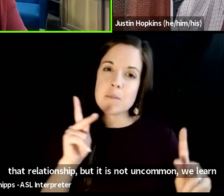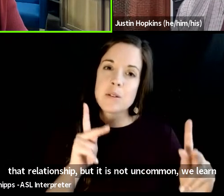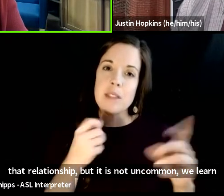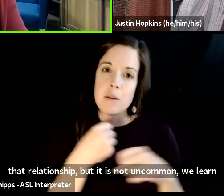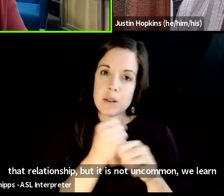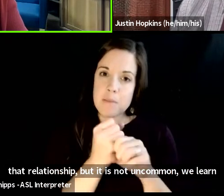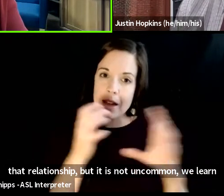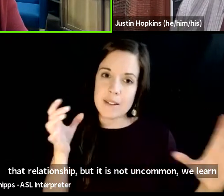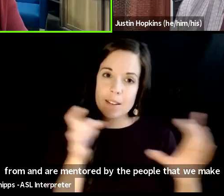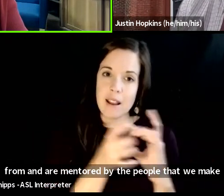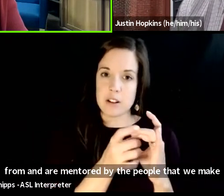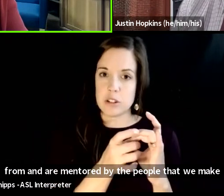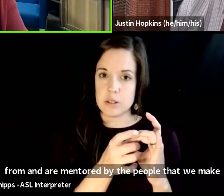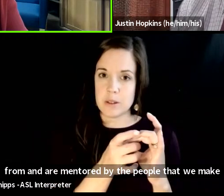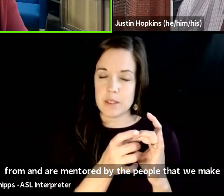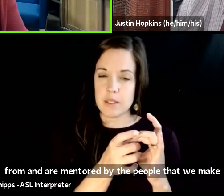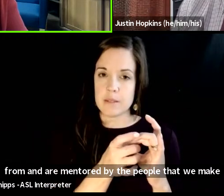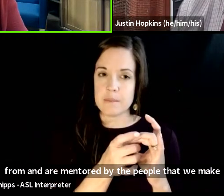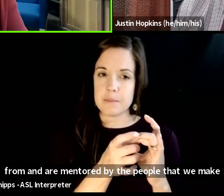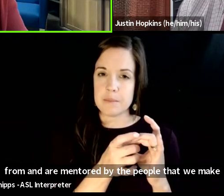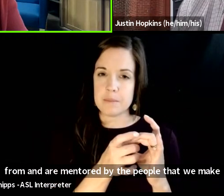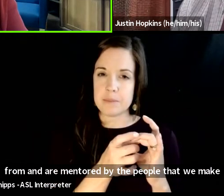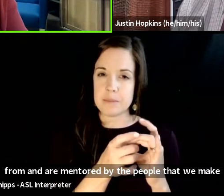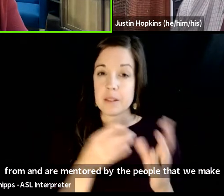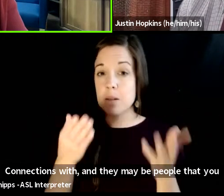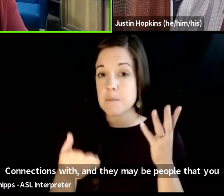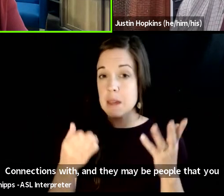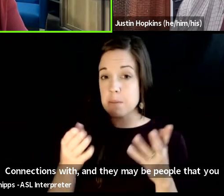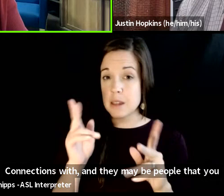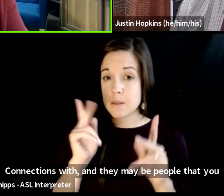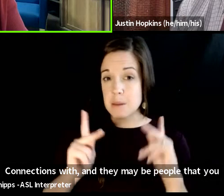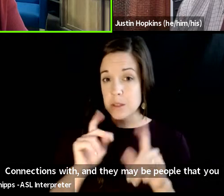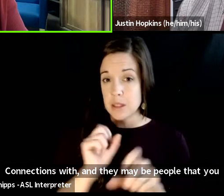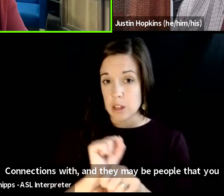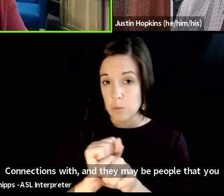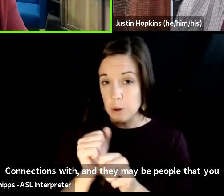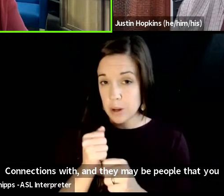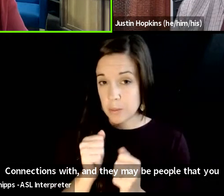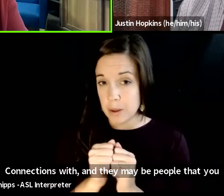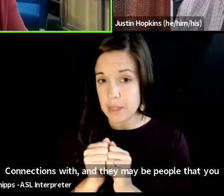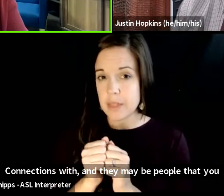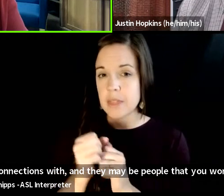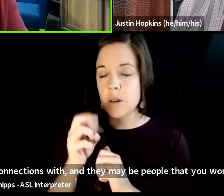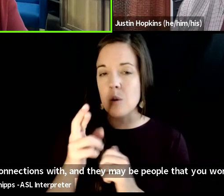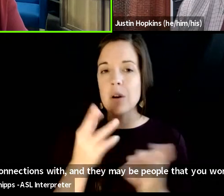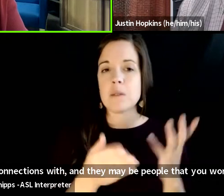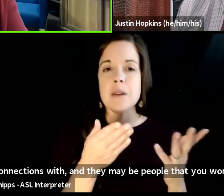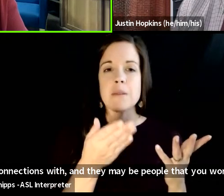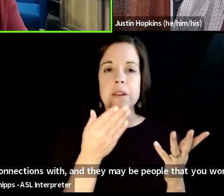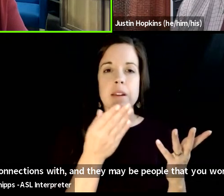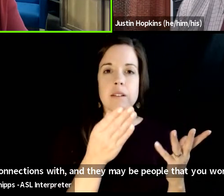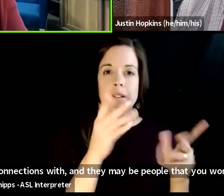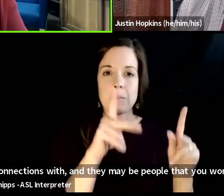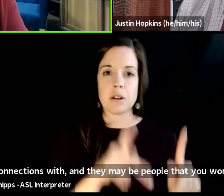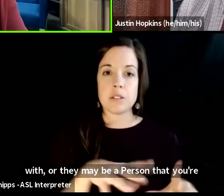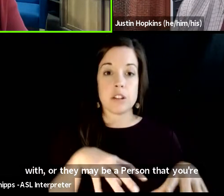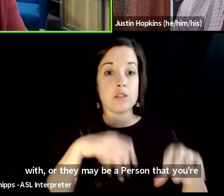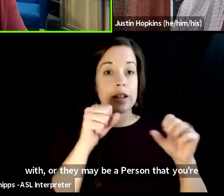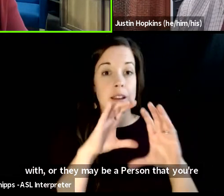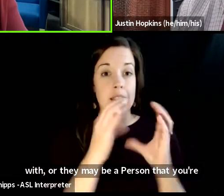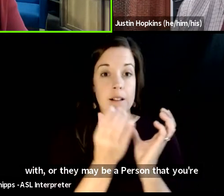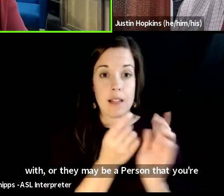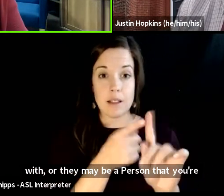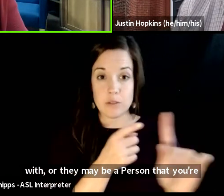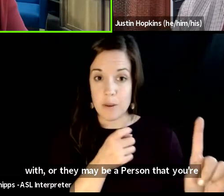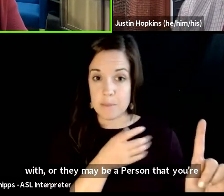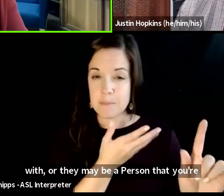with. And they may be people that you work with, or they may be a person that you're taking a class from. And